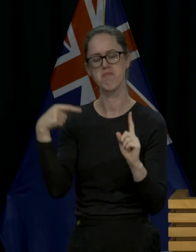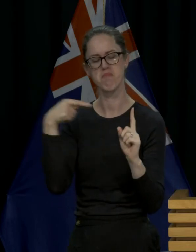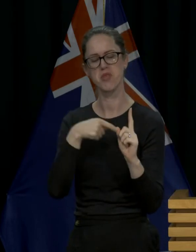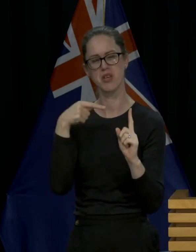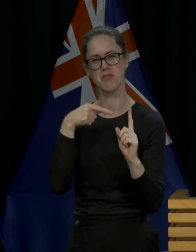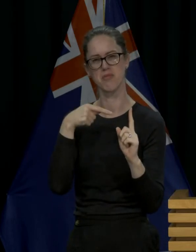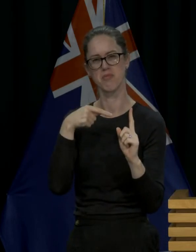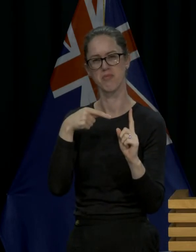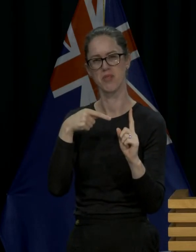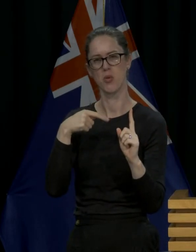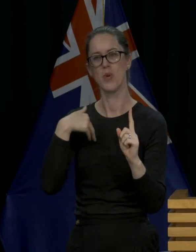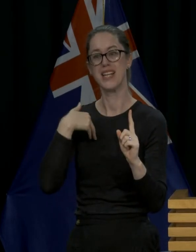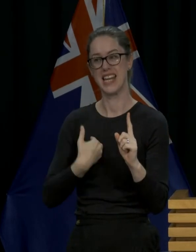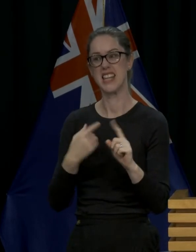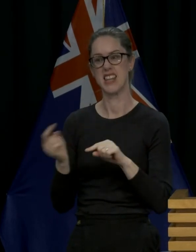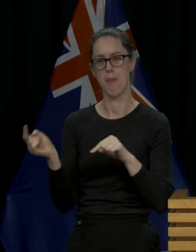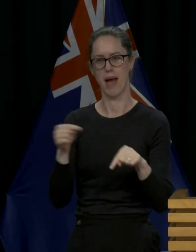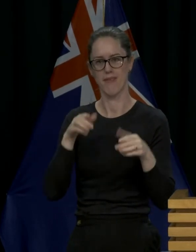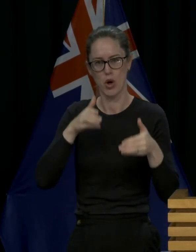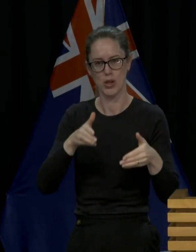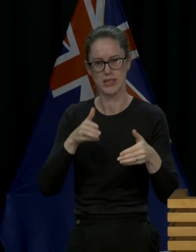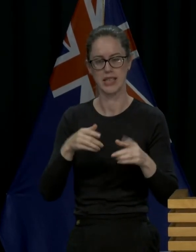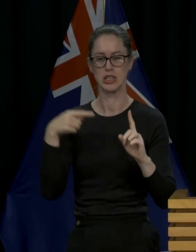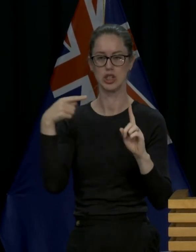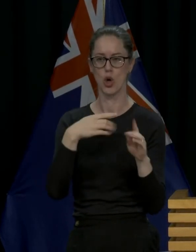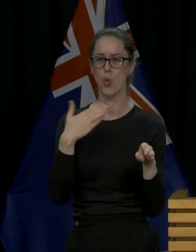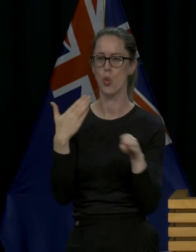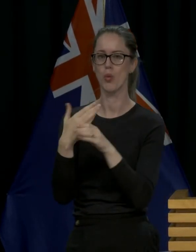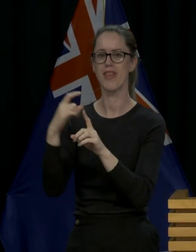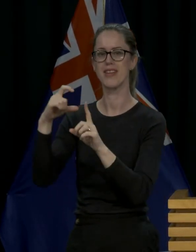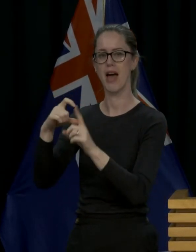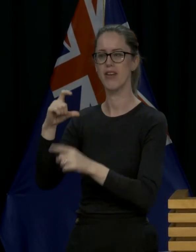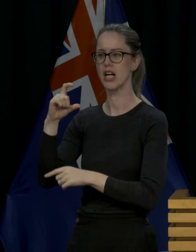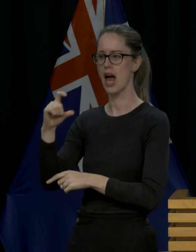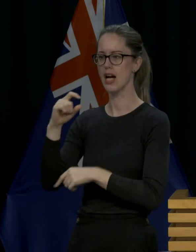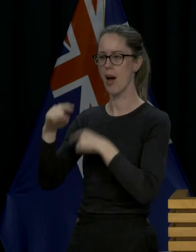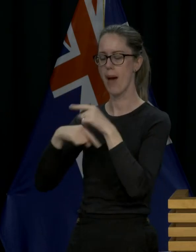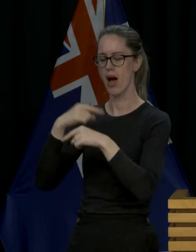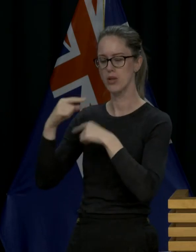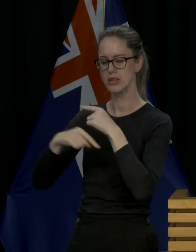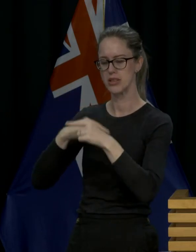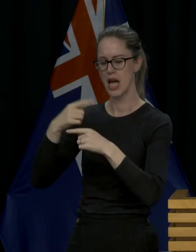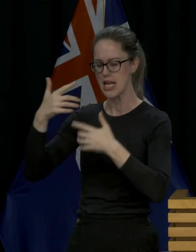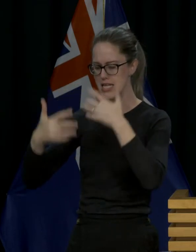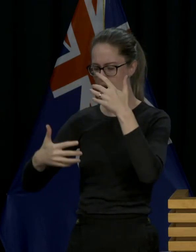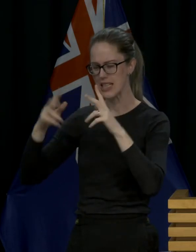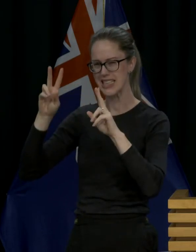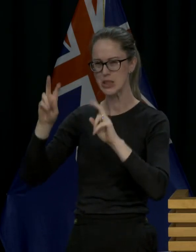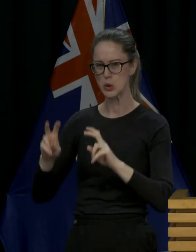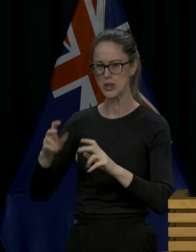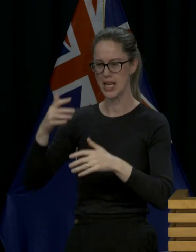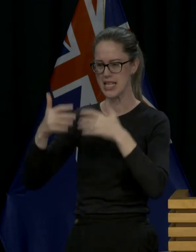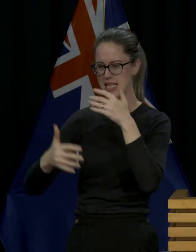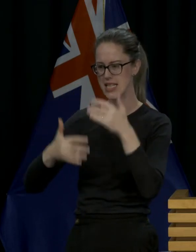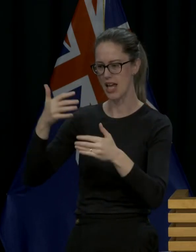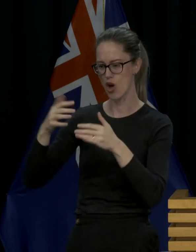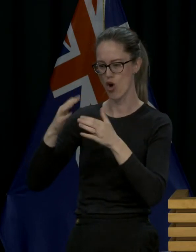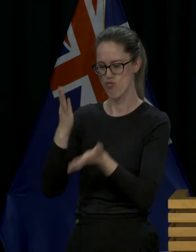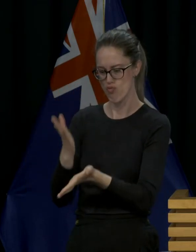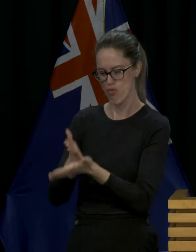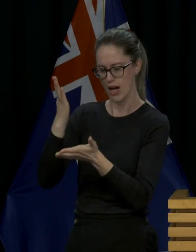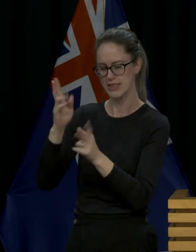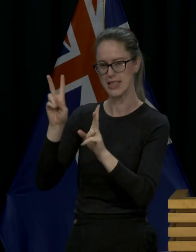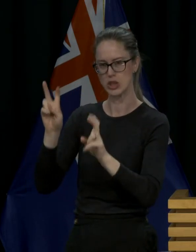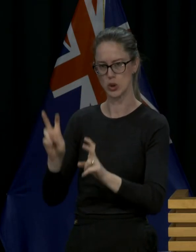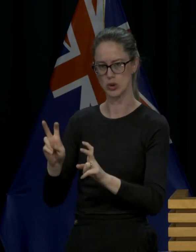been called for the return of. She will also work alongside David Clark on the considerable data issues and data sovereignty issues